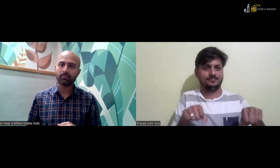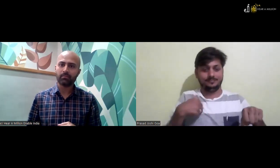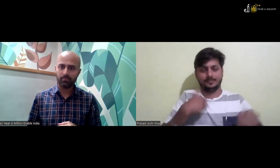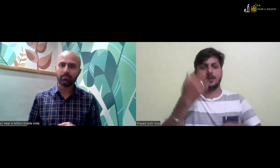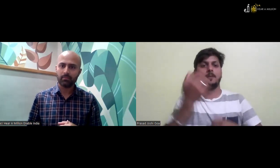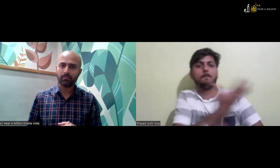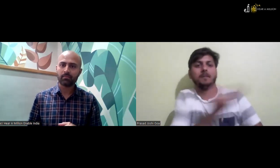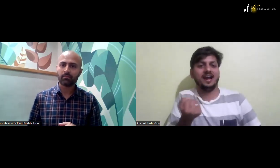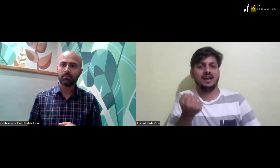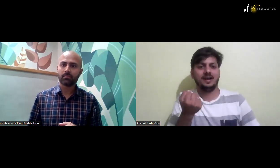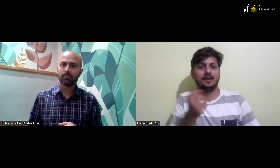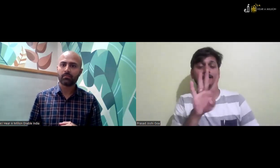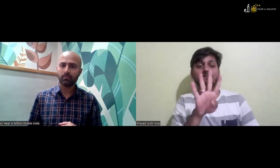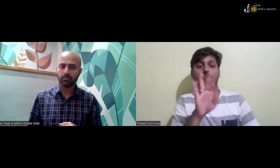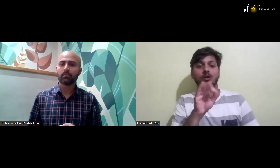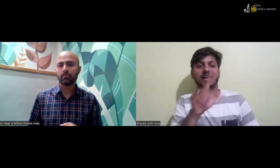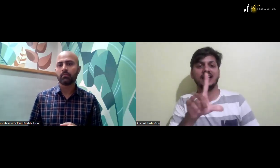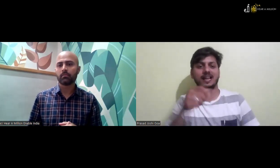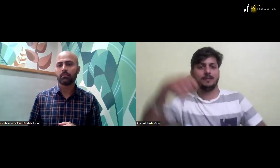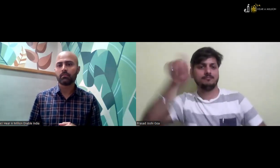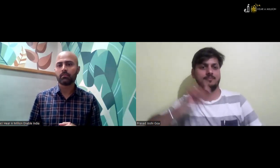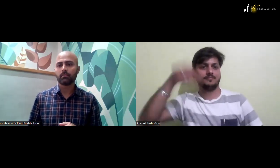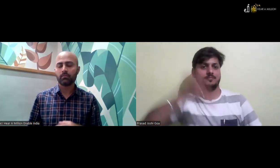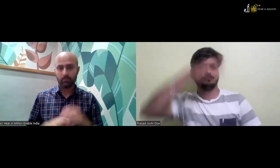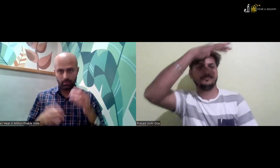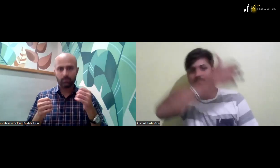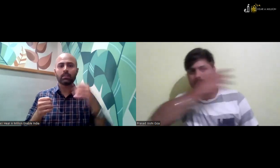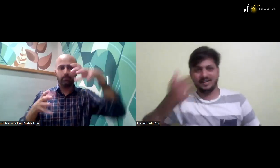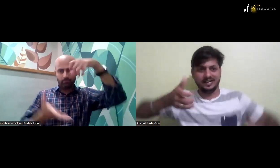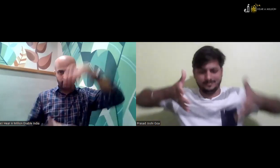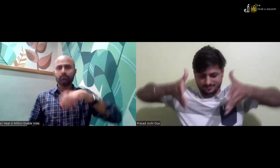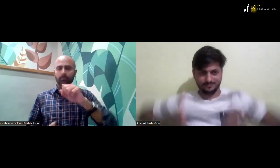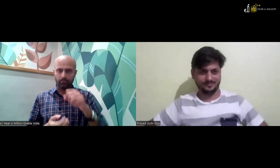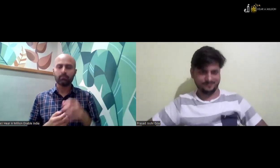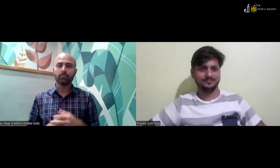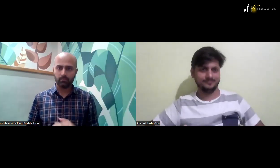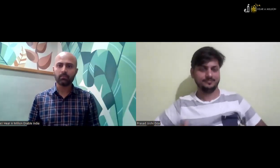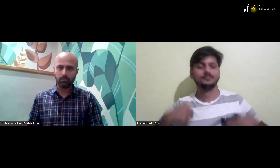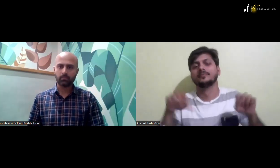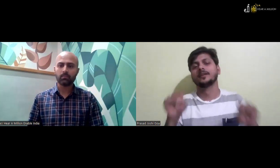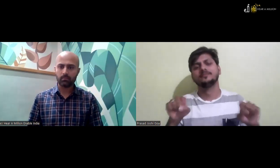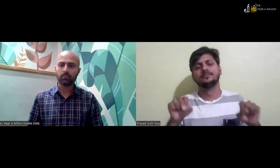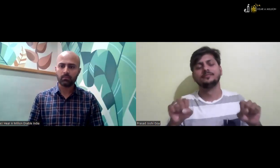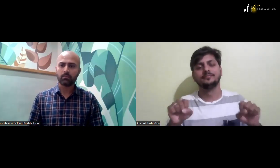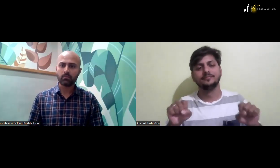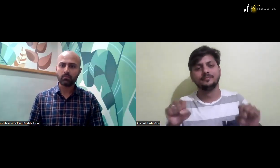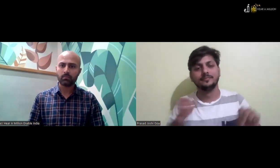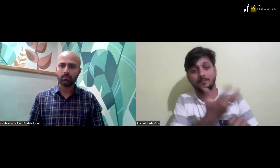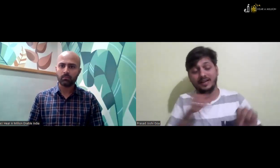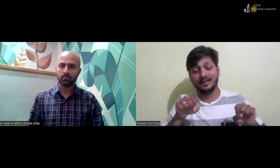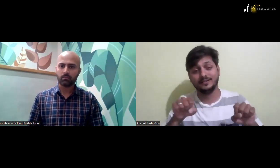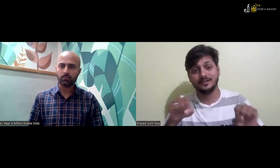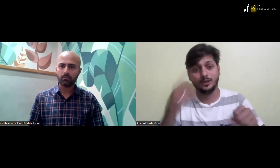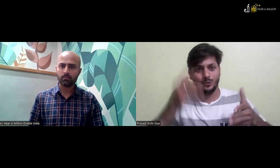my sister has the vehicle, and I got it from it, so I could get the 40 liters milk on